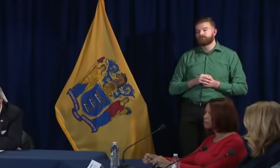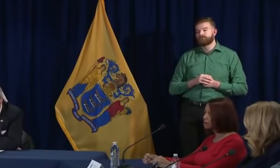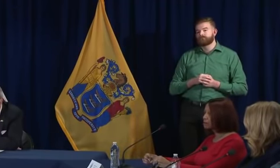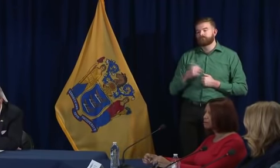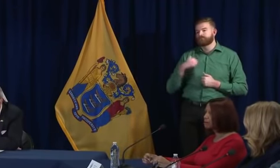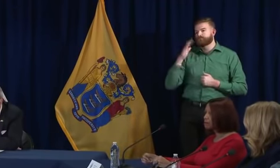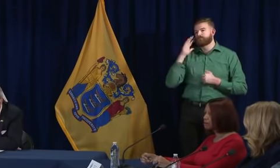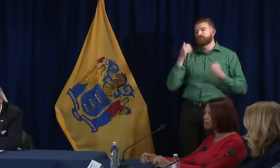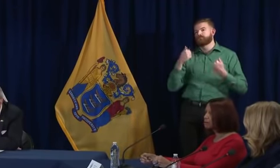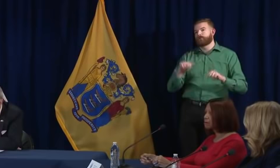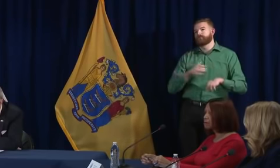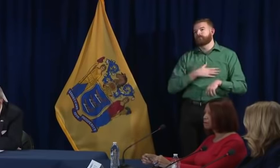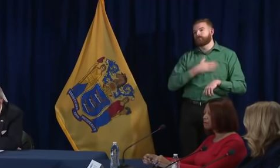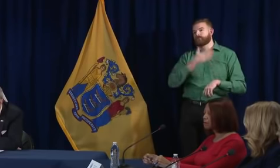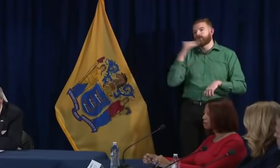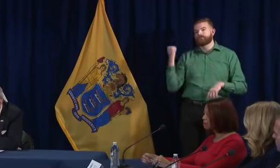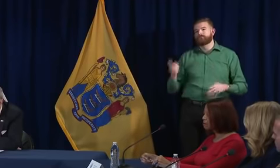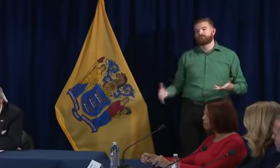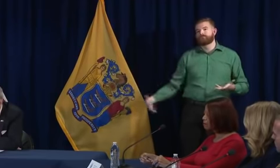what we're dealing with.